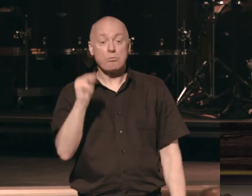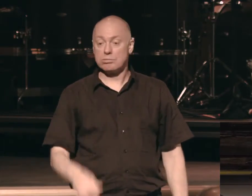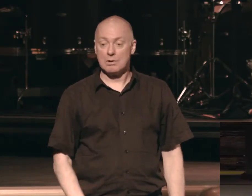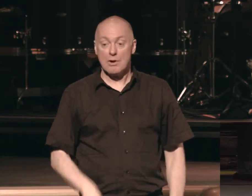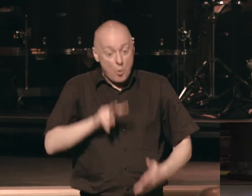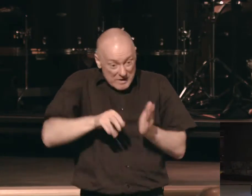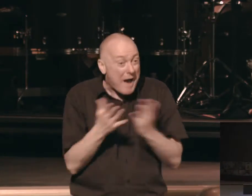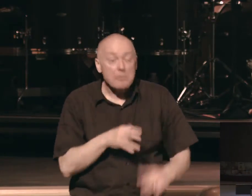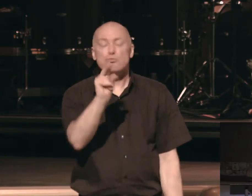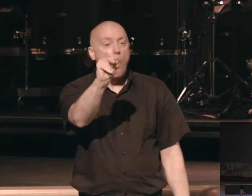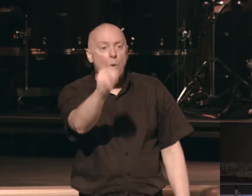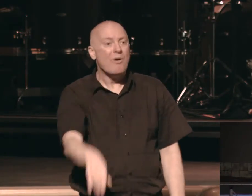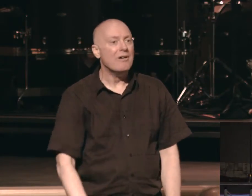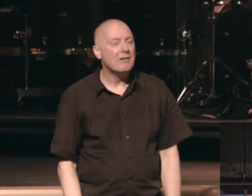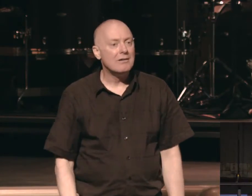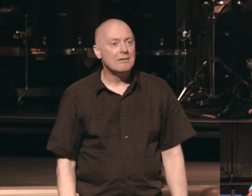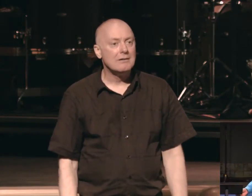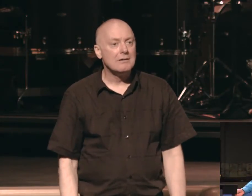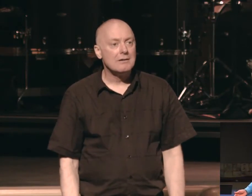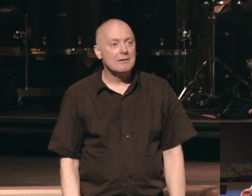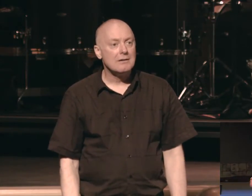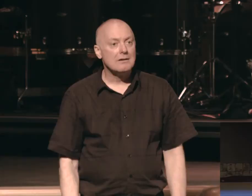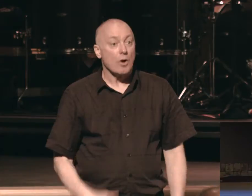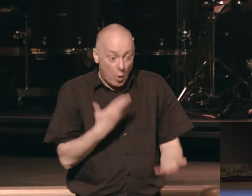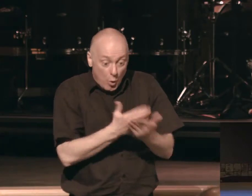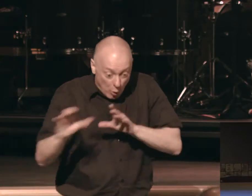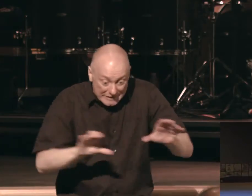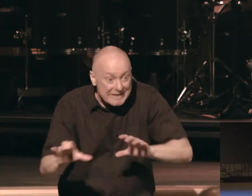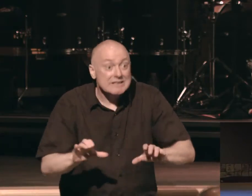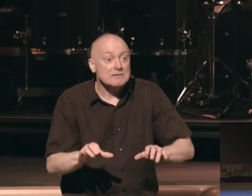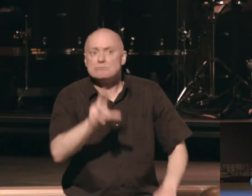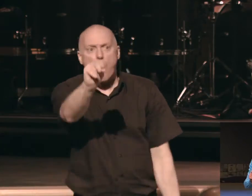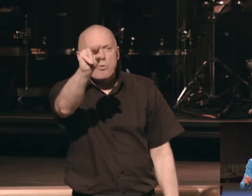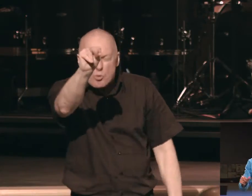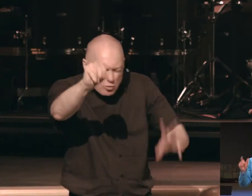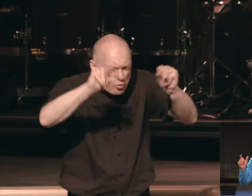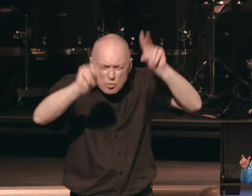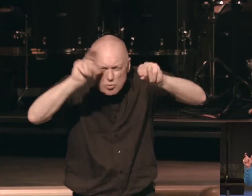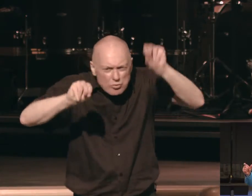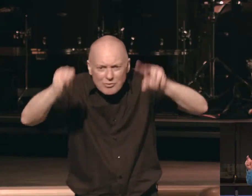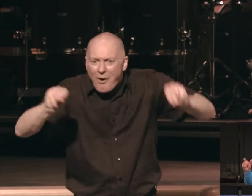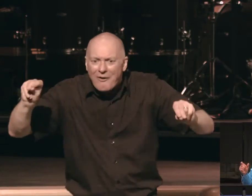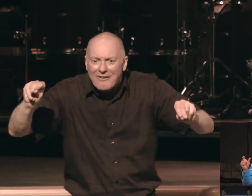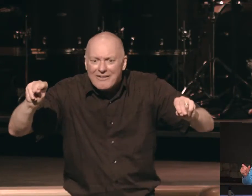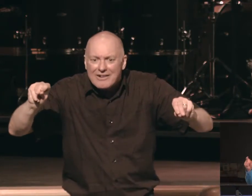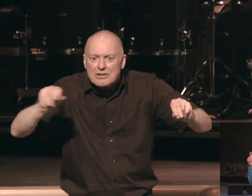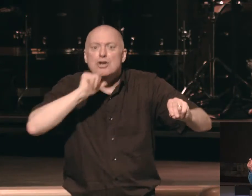No. By doing good deeds somewhere? No. You don't